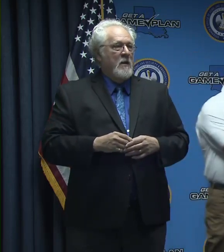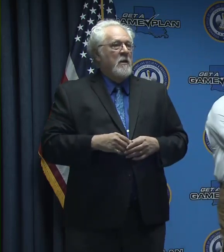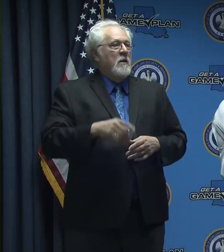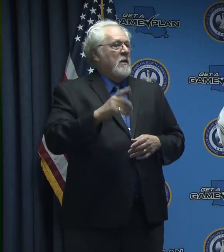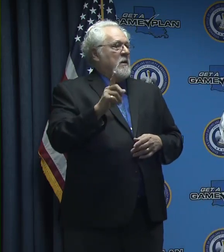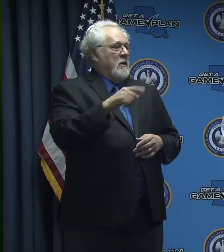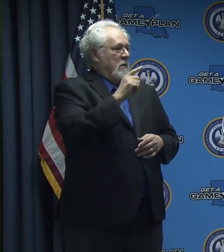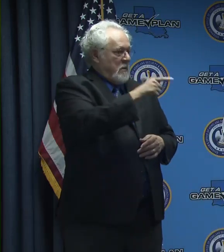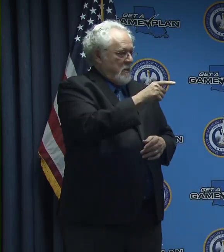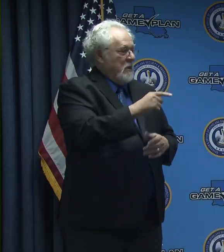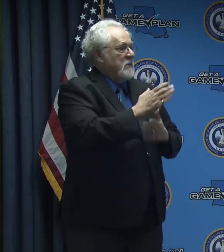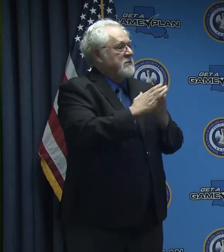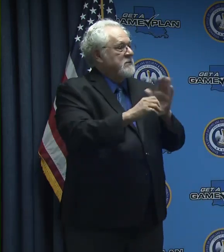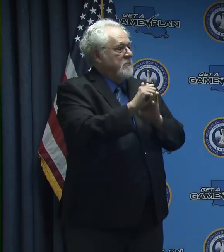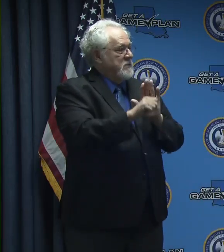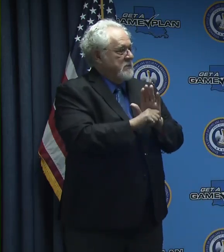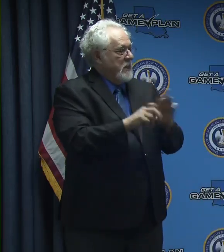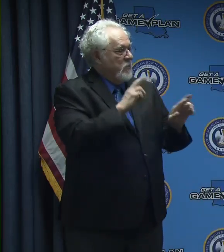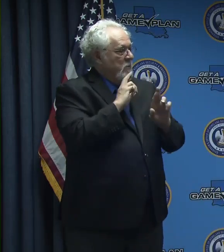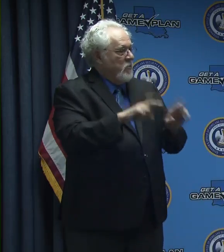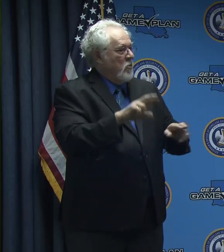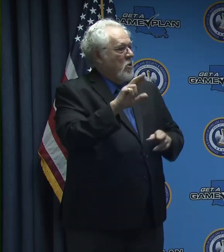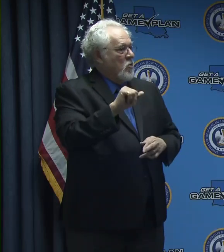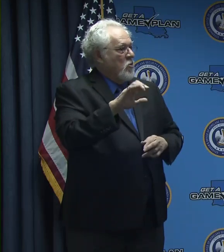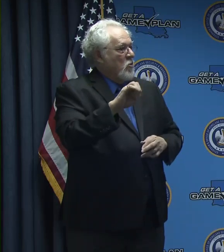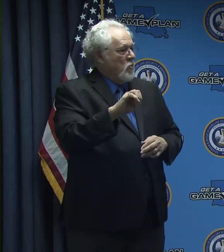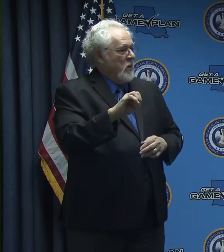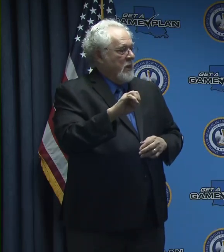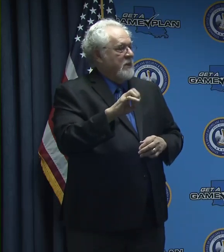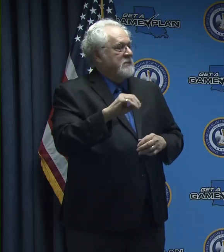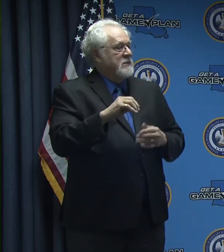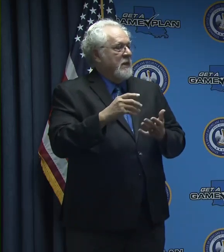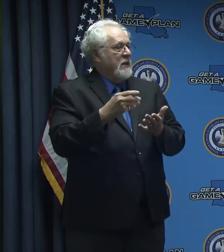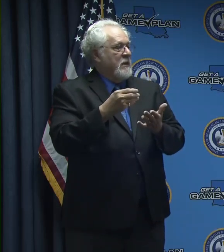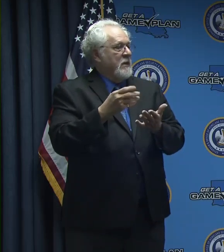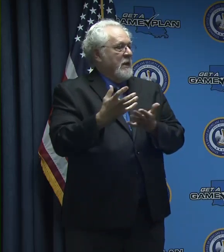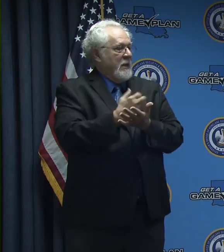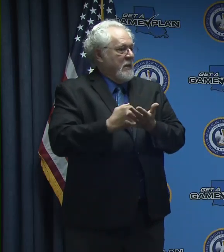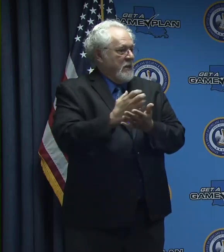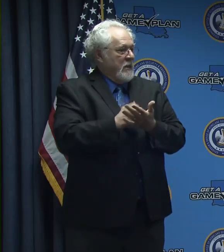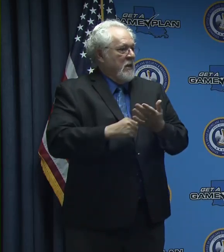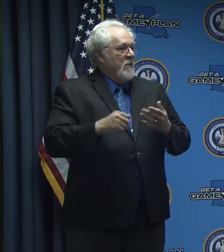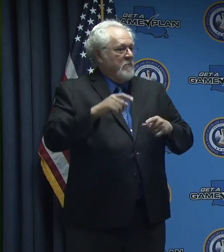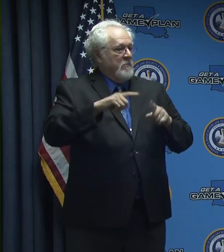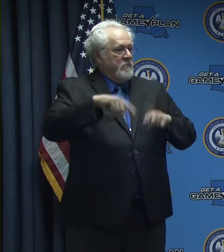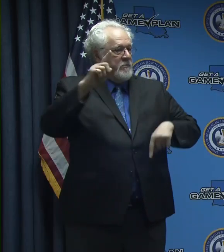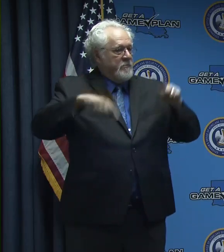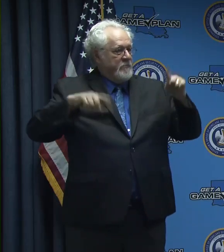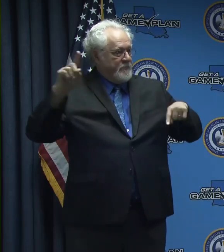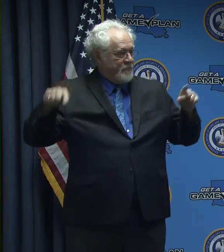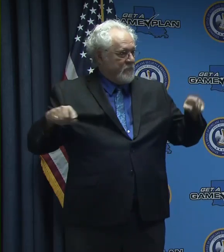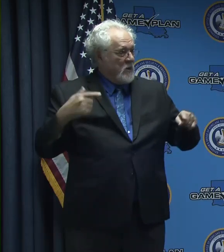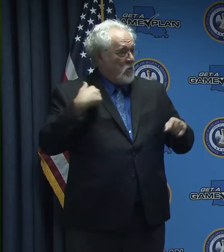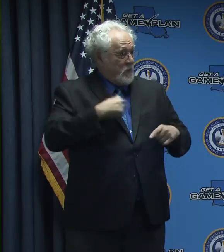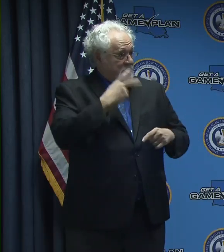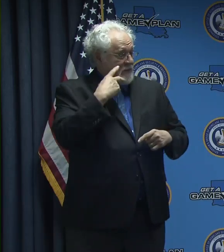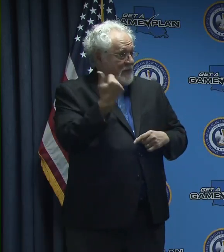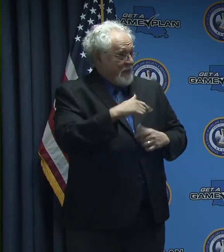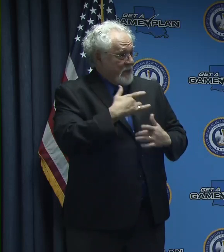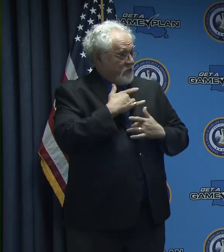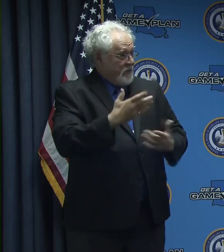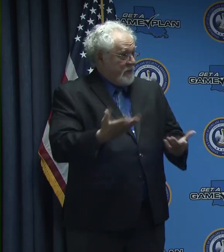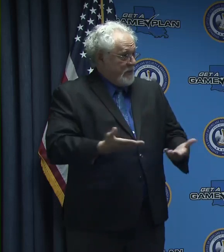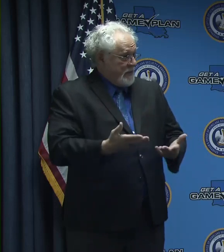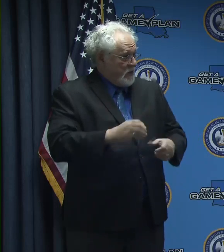Yes, sir. In some states, there are reports of racial and income disparities when it comes to deaths related to this virus. Are we seeing any trends